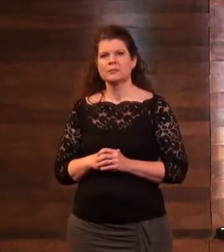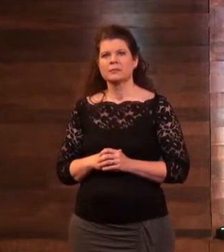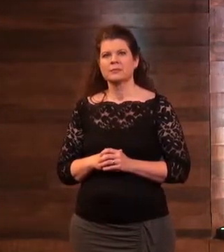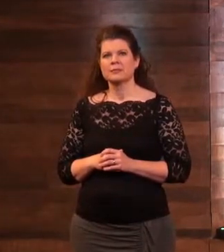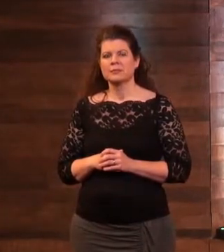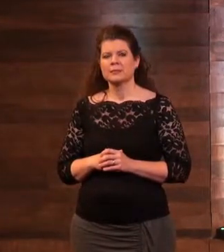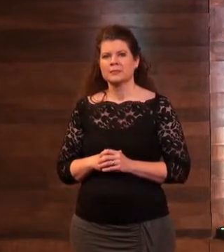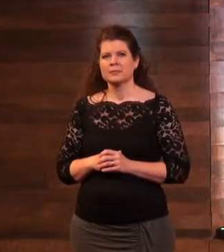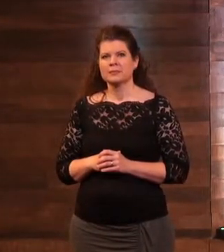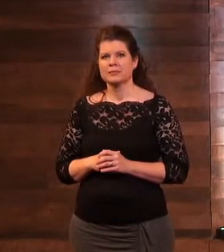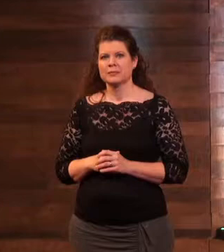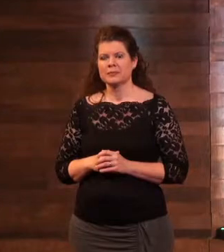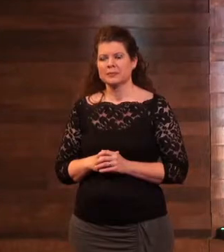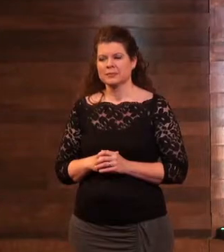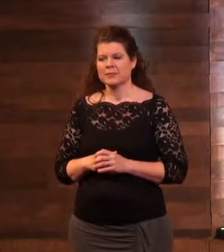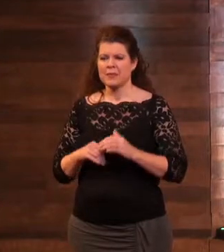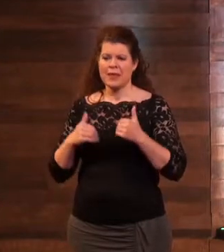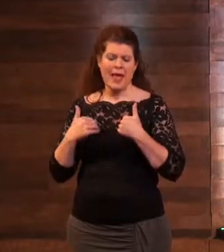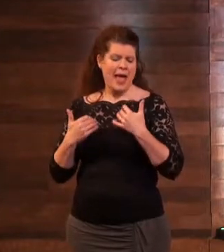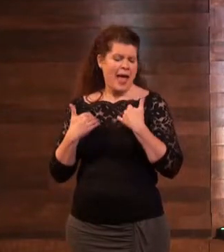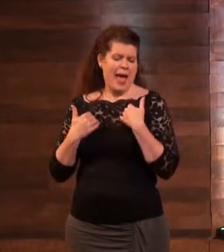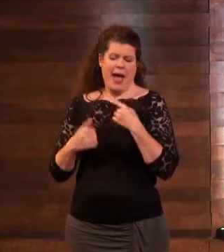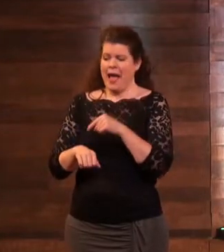Yeah, I've got time.